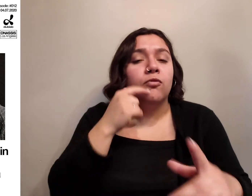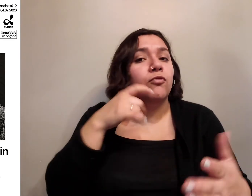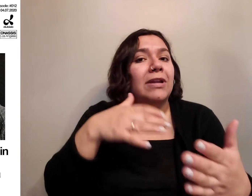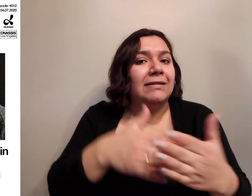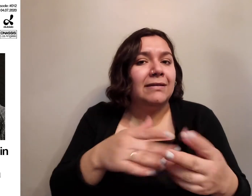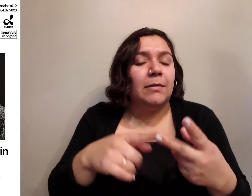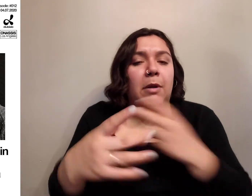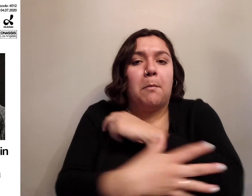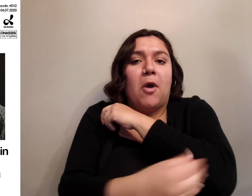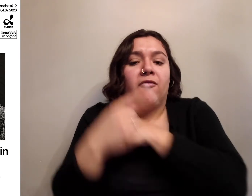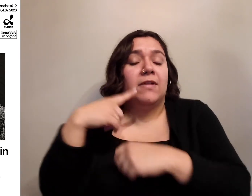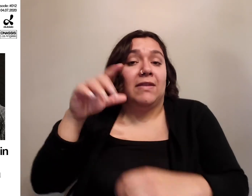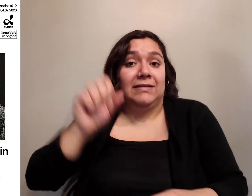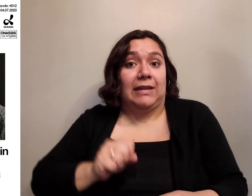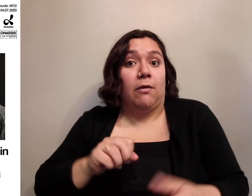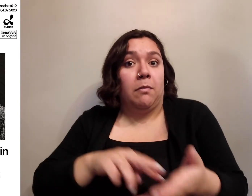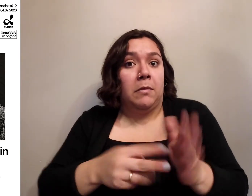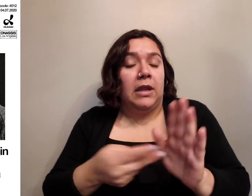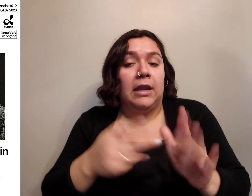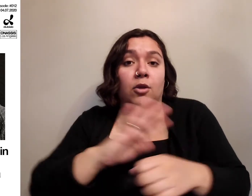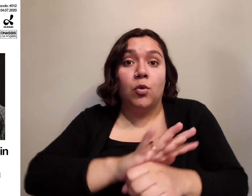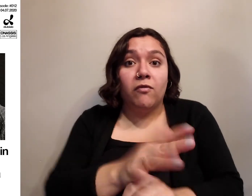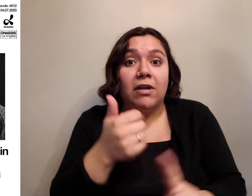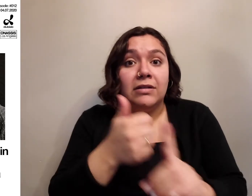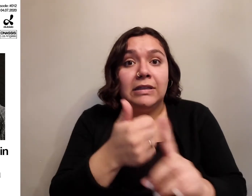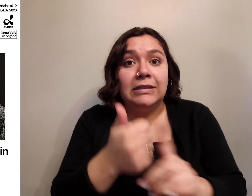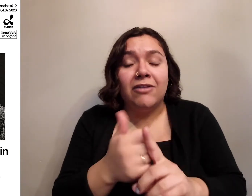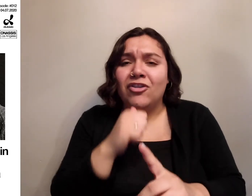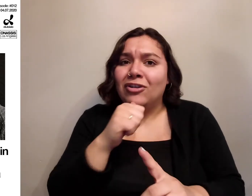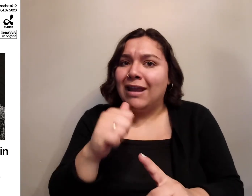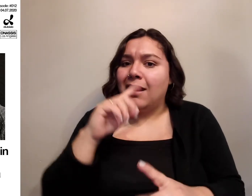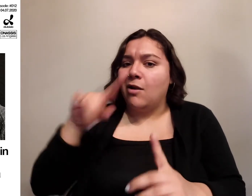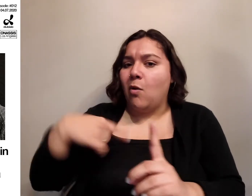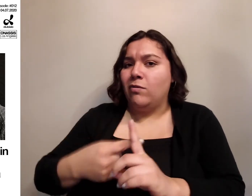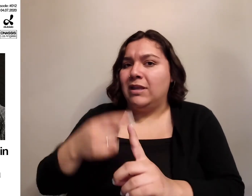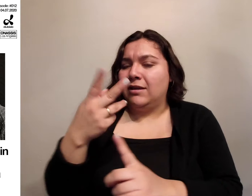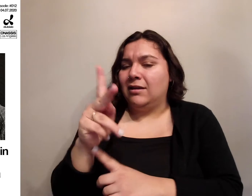coronavirus is showing that it was not a regional